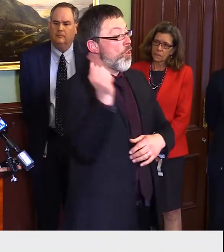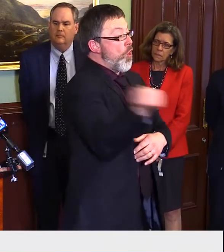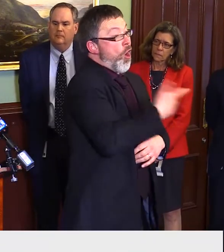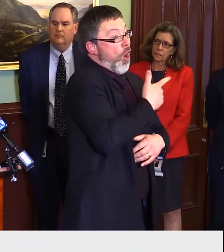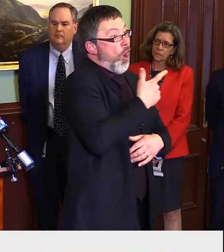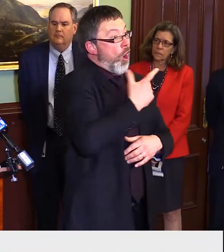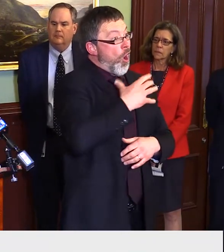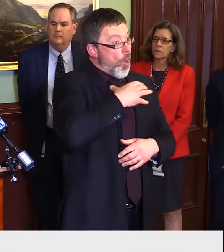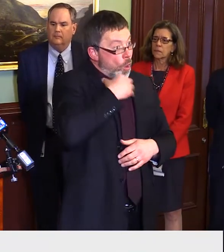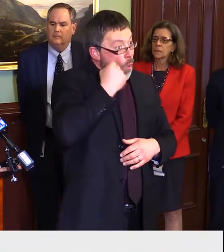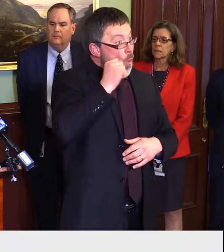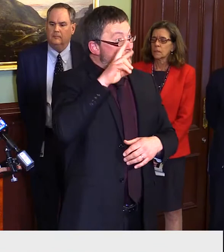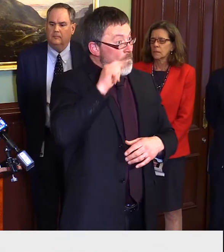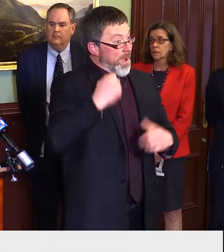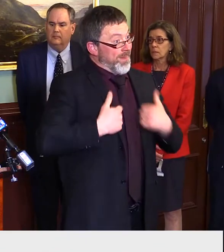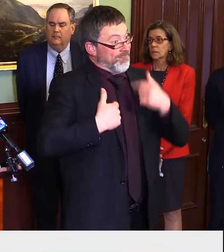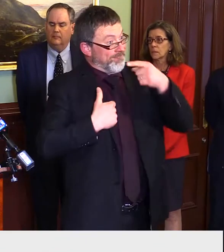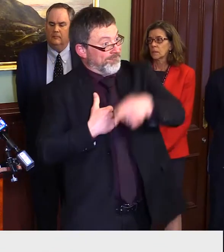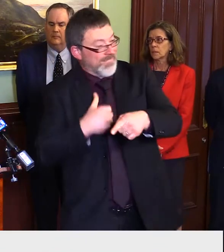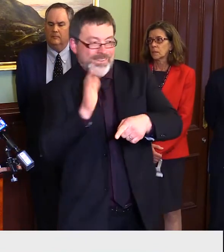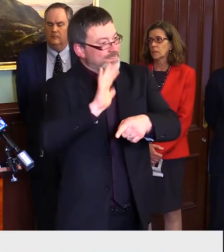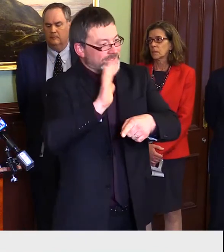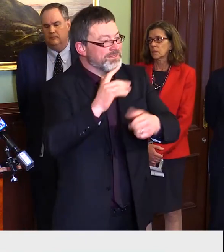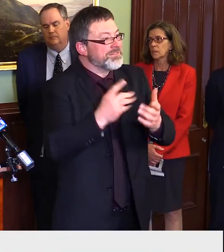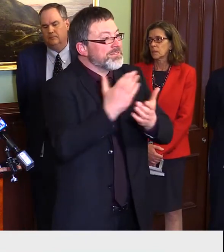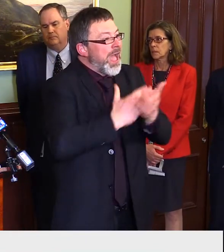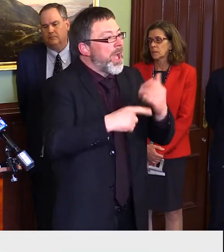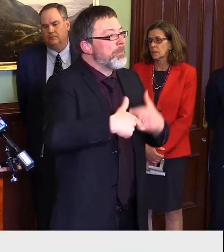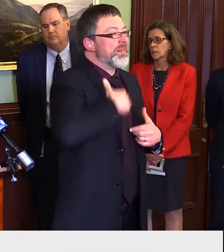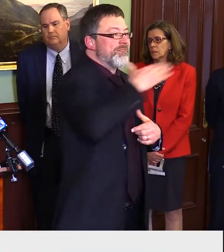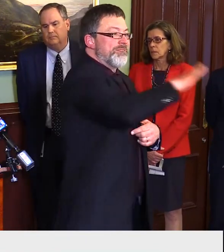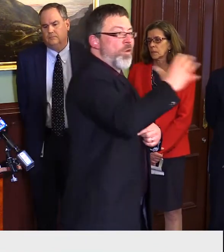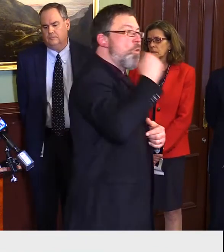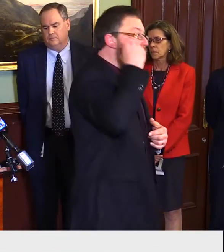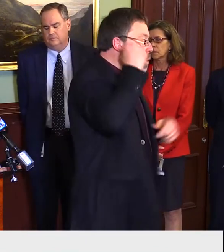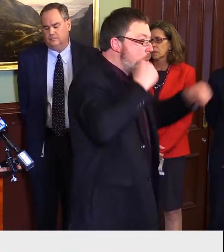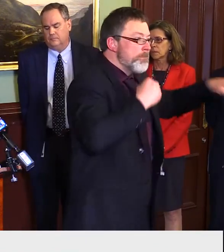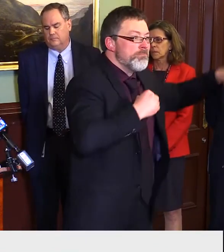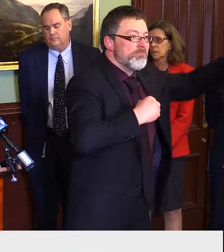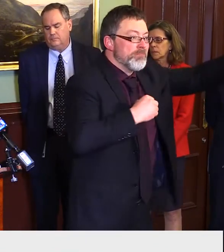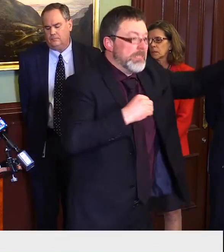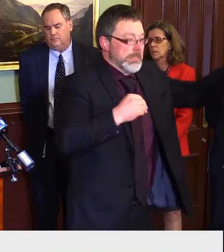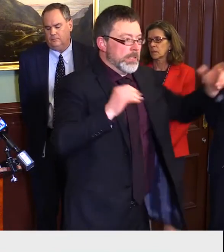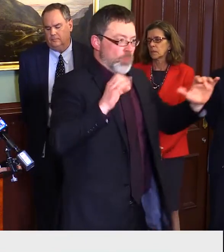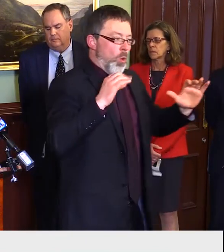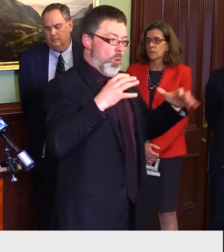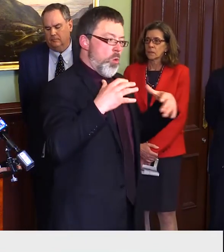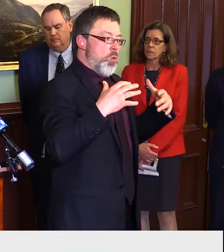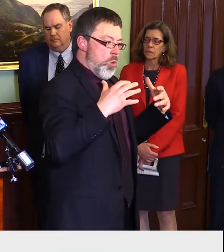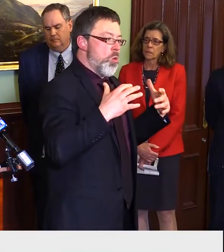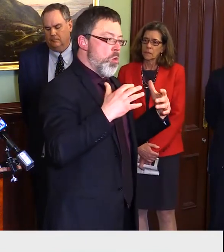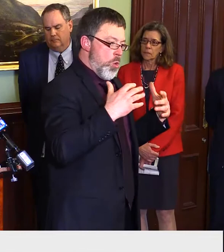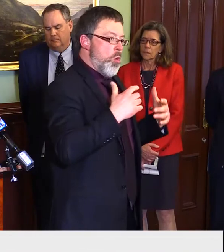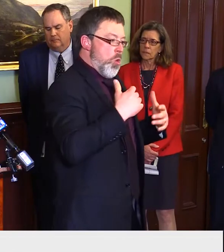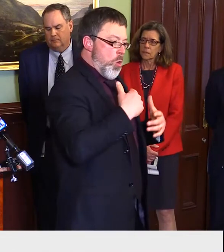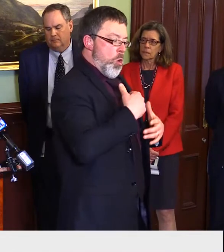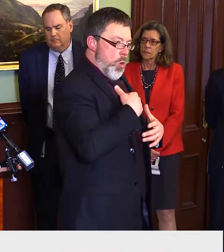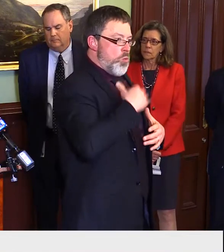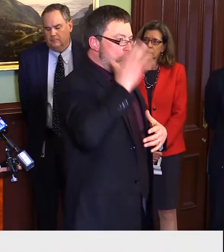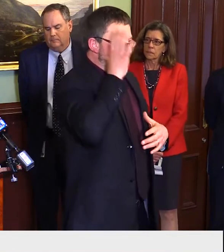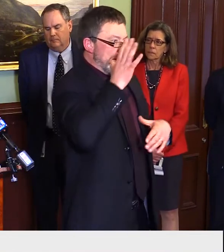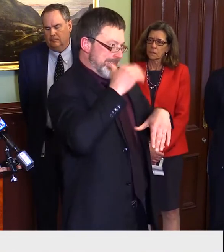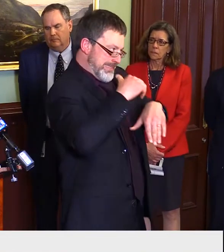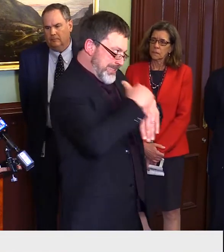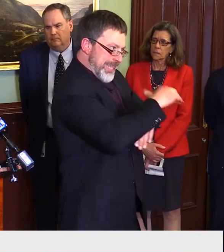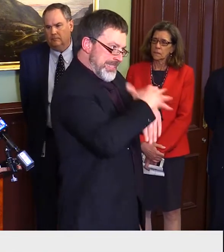vulnerable Vermonters have the information they need to keep themselves and others safe. So in addition to long-term care facilities, those